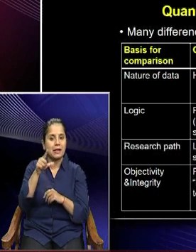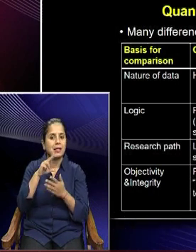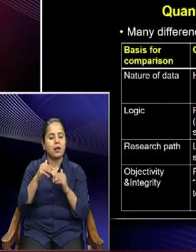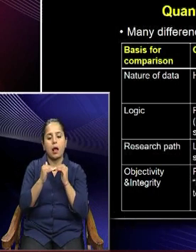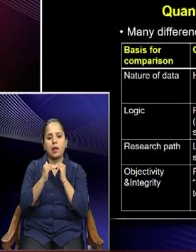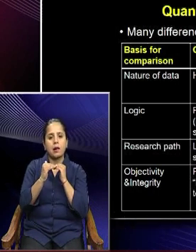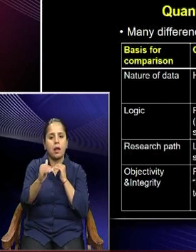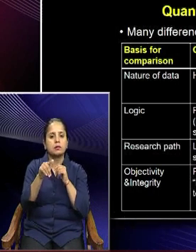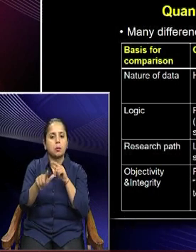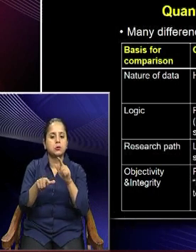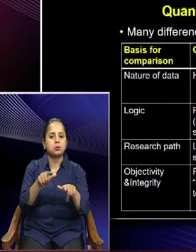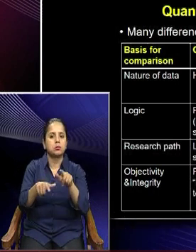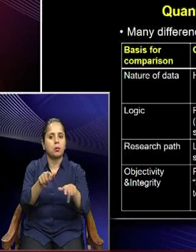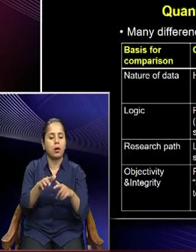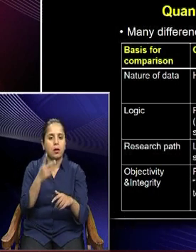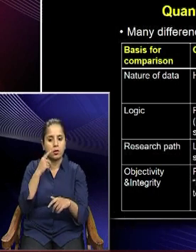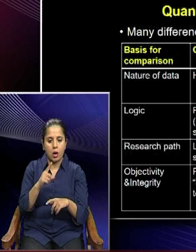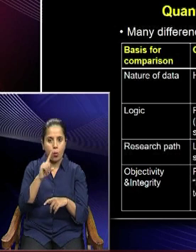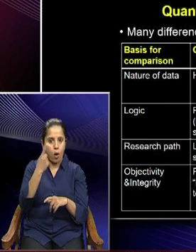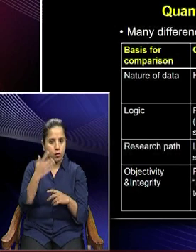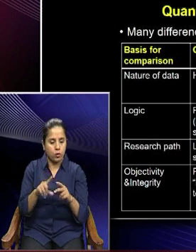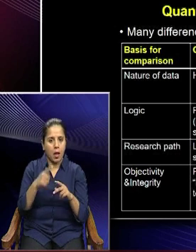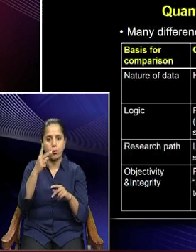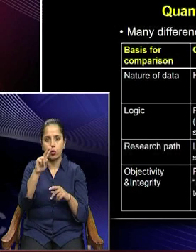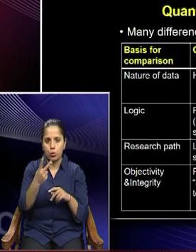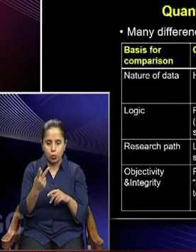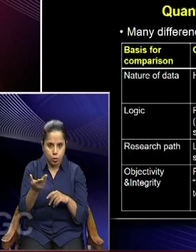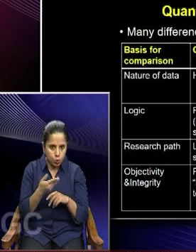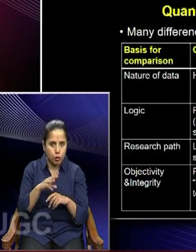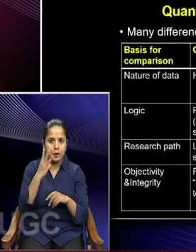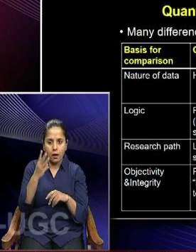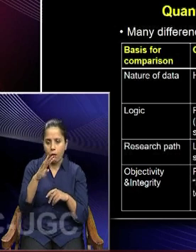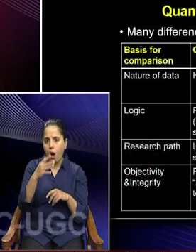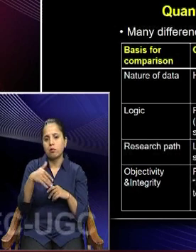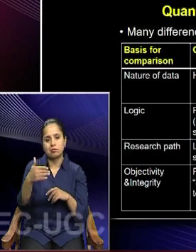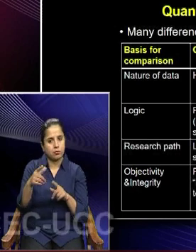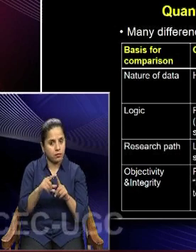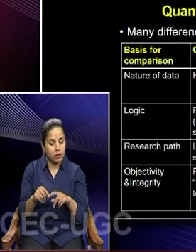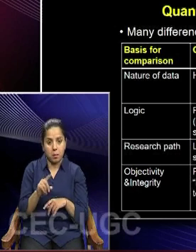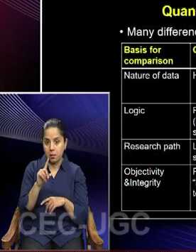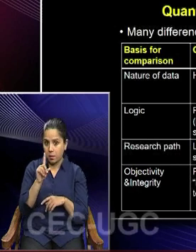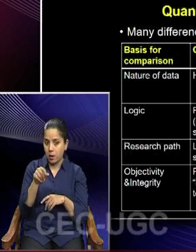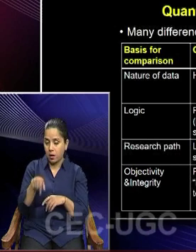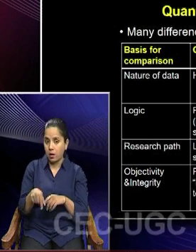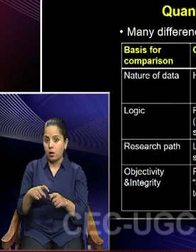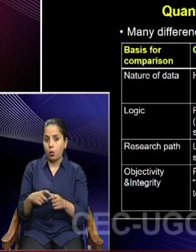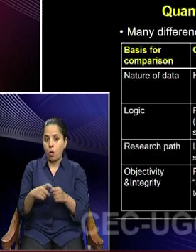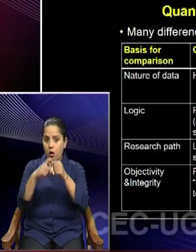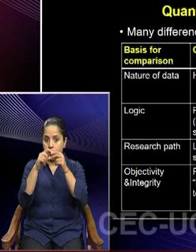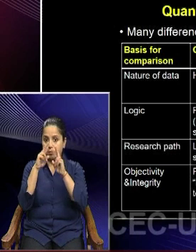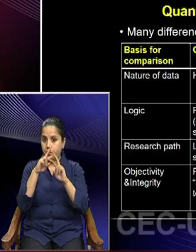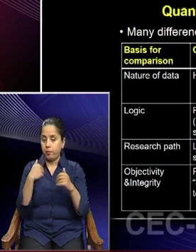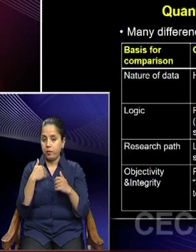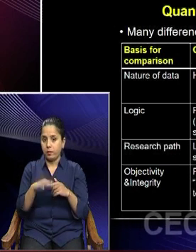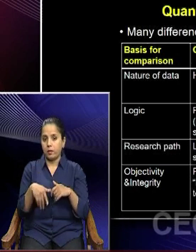clear step by step. So, after step number 1, step number 2 will come, so on and so forth. However, in qualitative research, we have